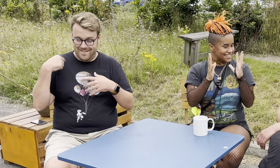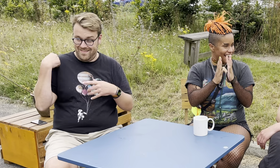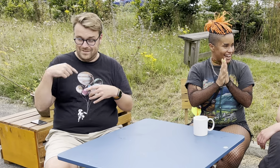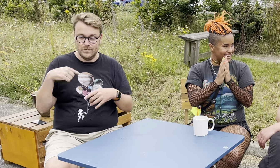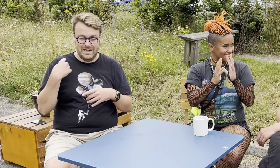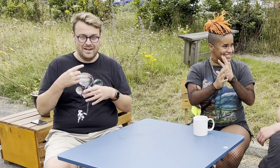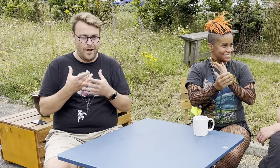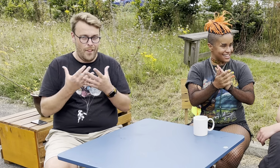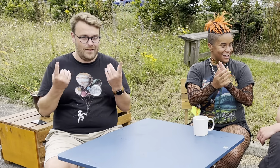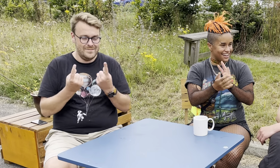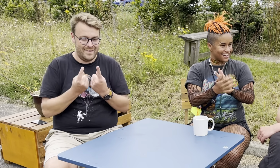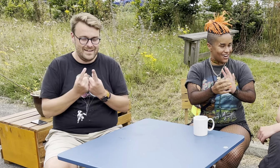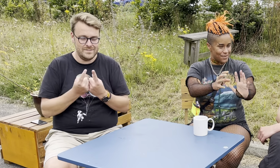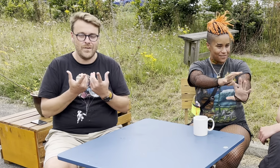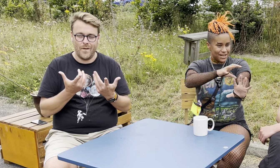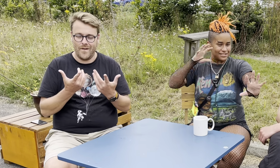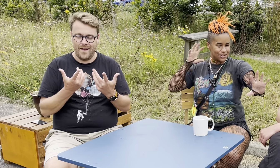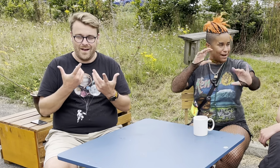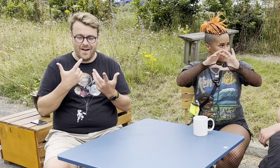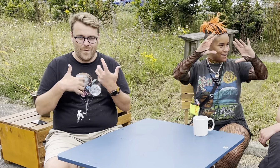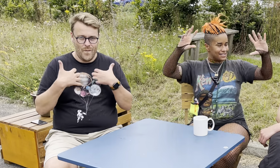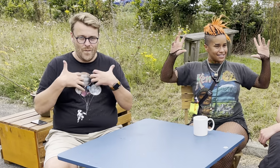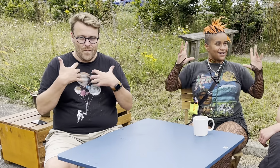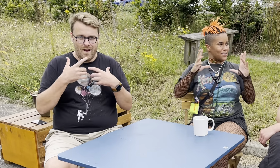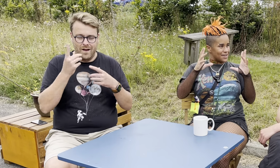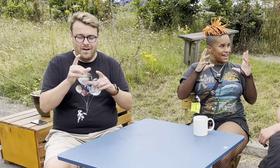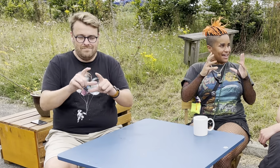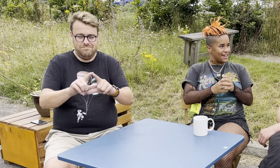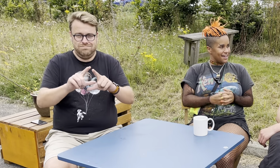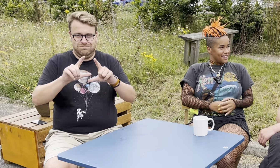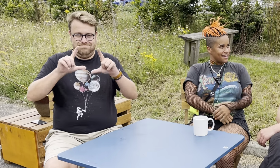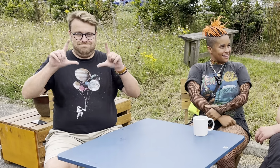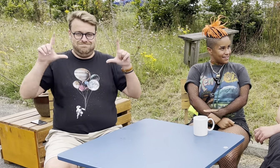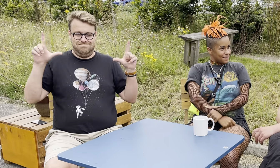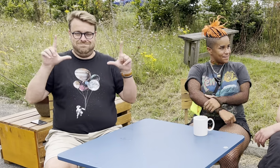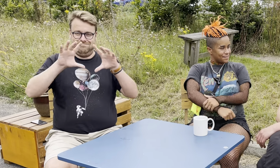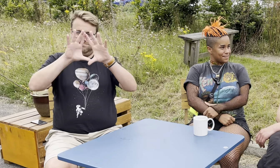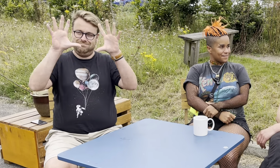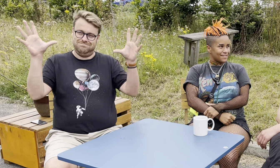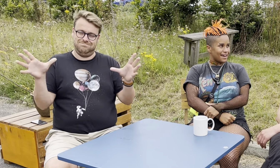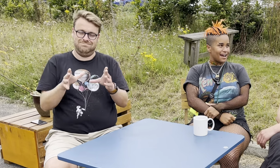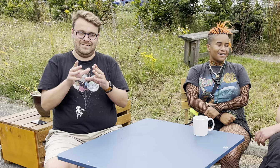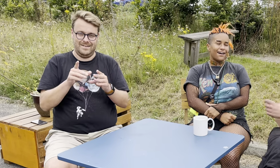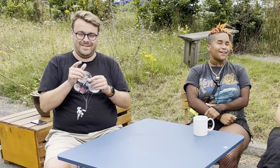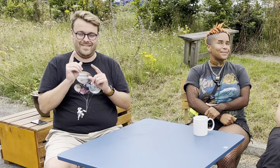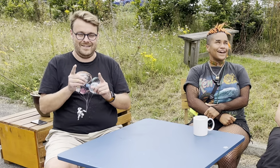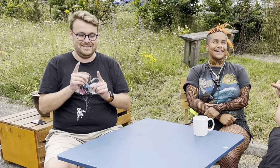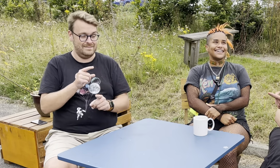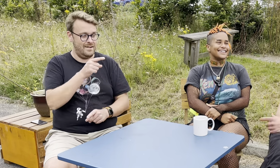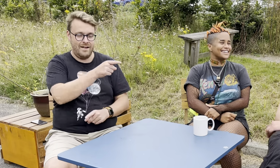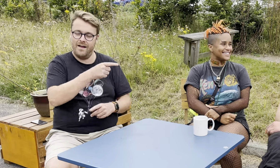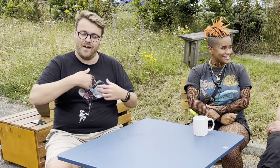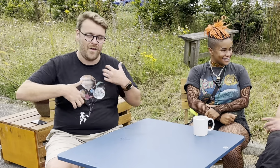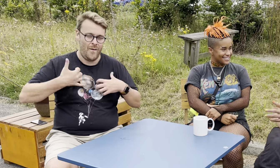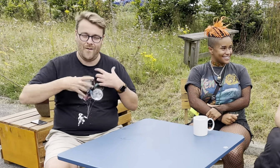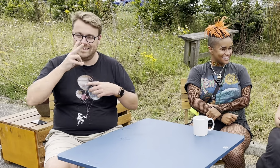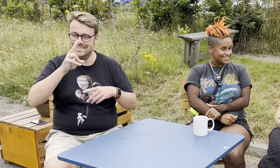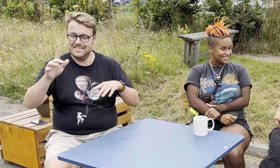yeah, it's just like I can't wait for that zoom out where you see the whole thing. I can't wait to see this production now. I can't wait. And this autumn we're going to go into now the